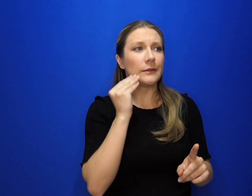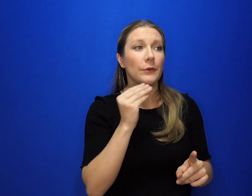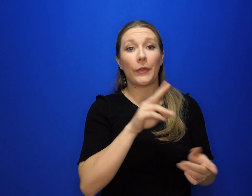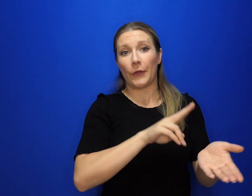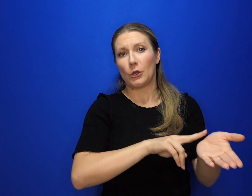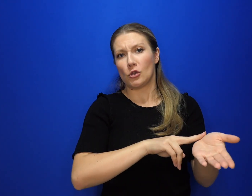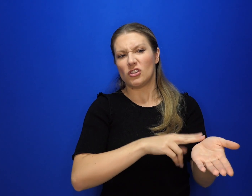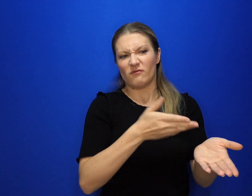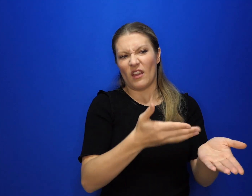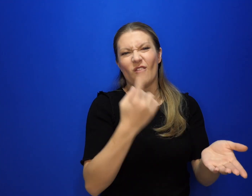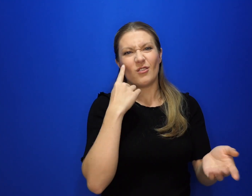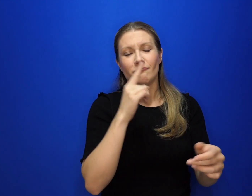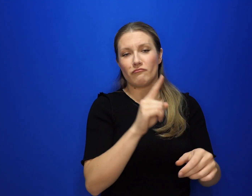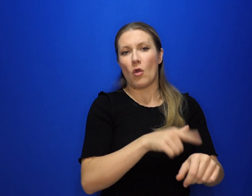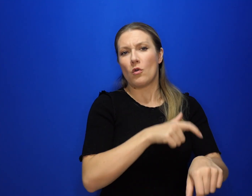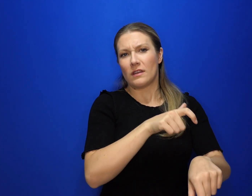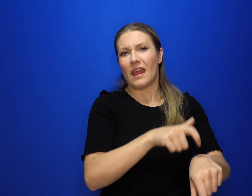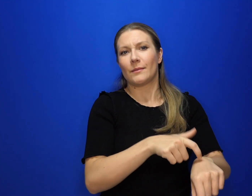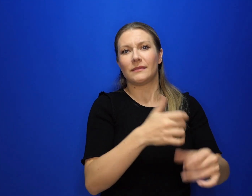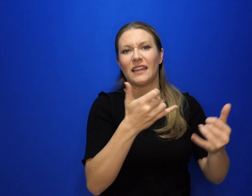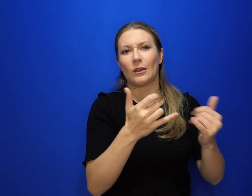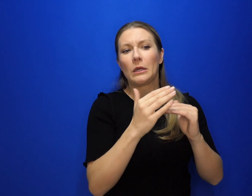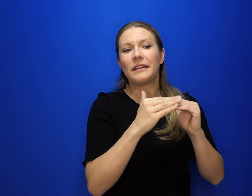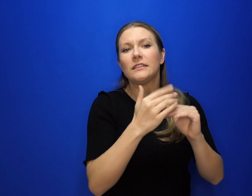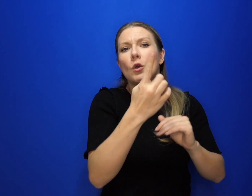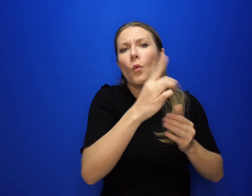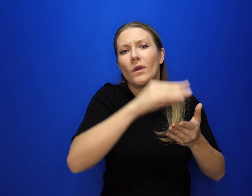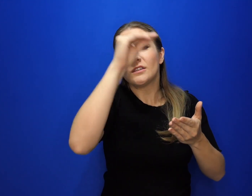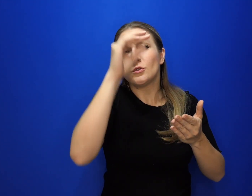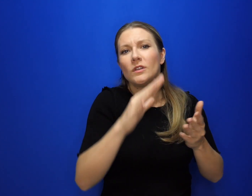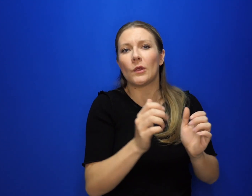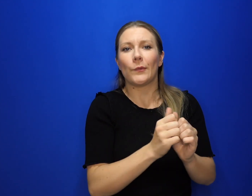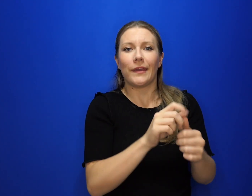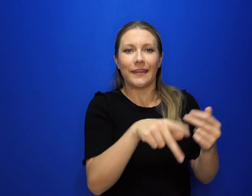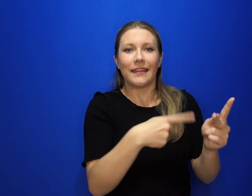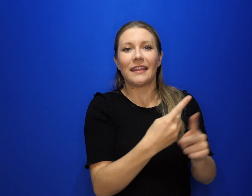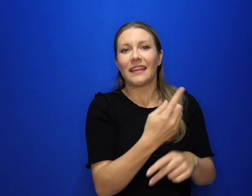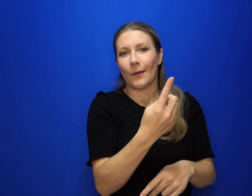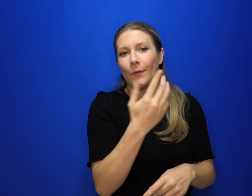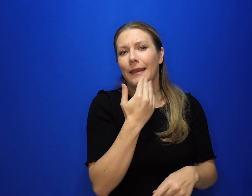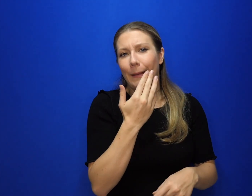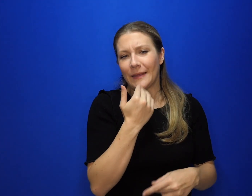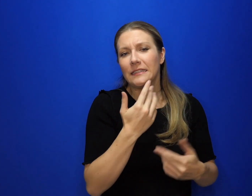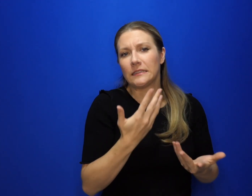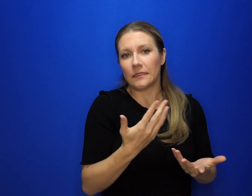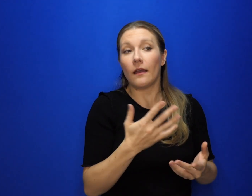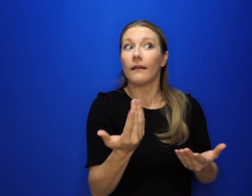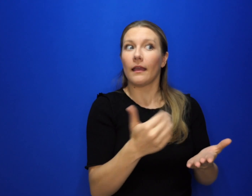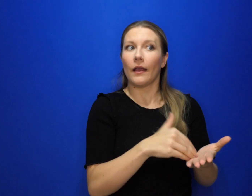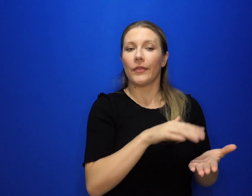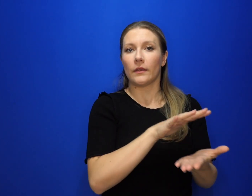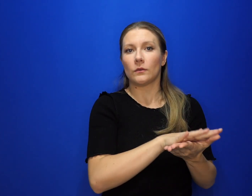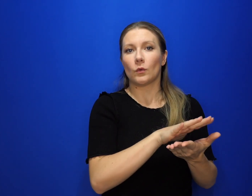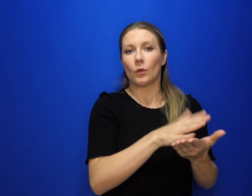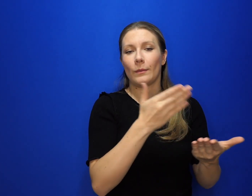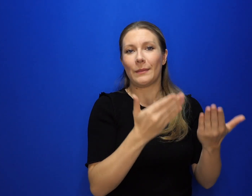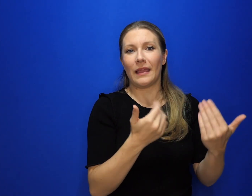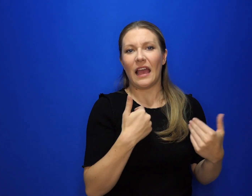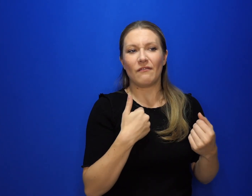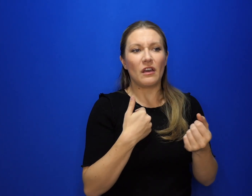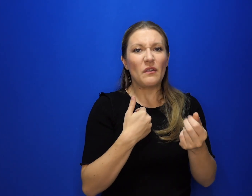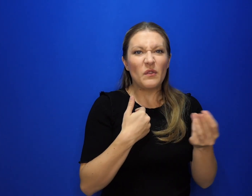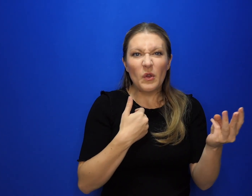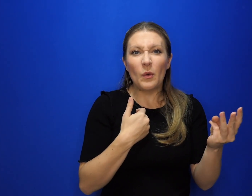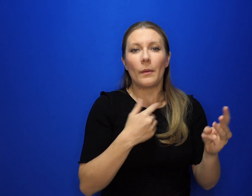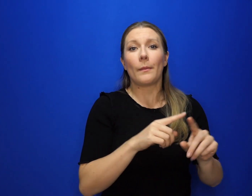has been there long enough that they've had at least one student probably with type 1 diabetes. Again, the school might have a